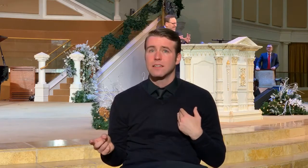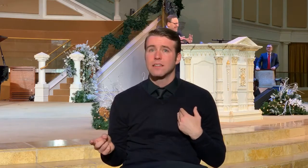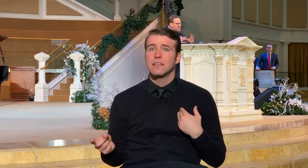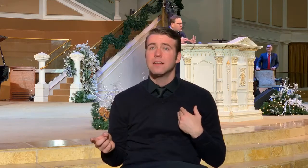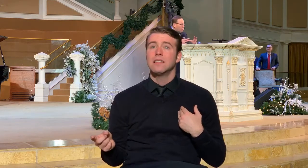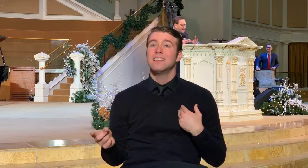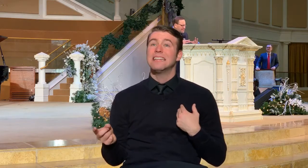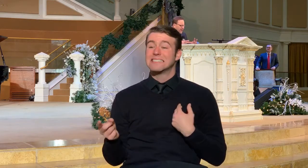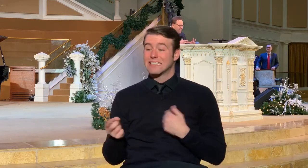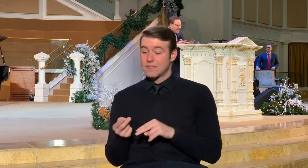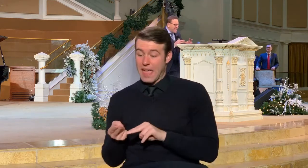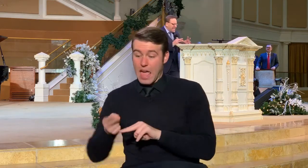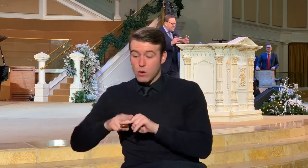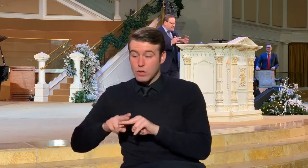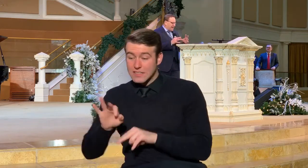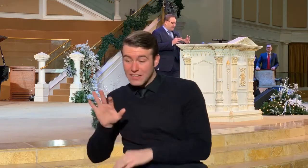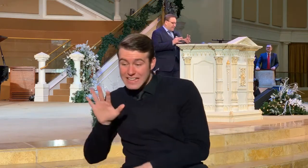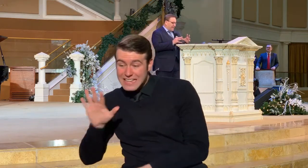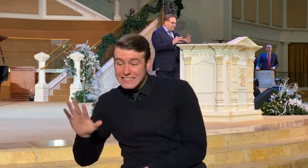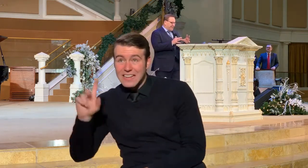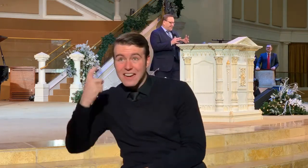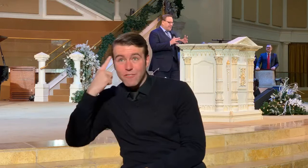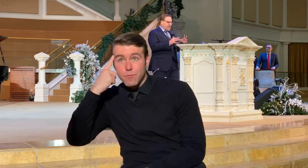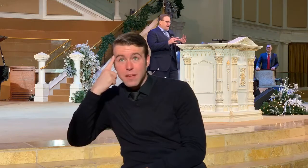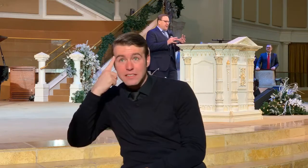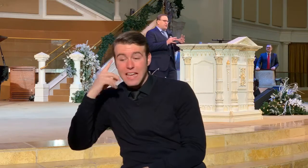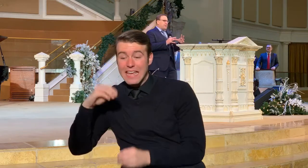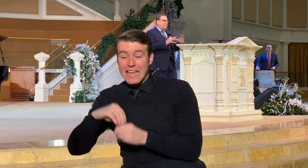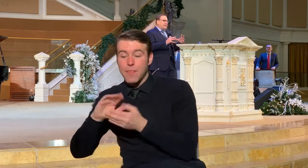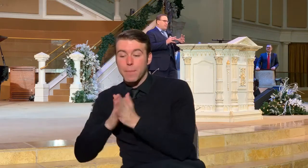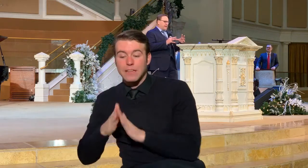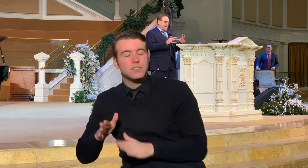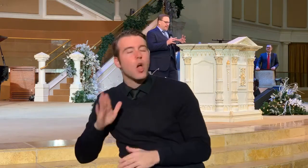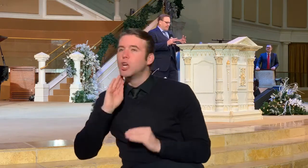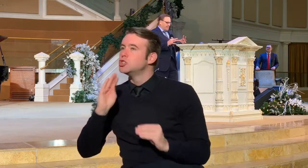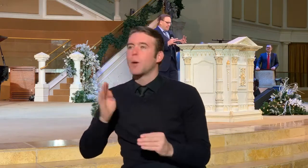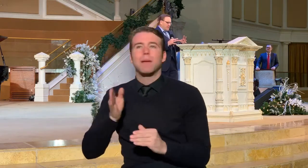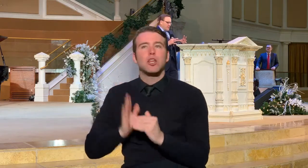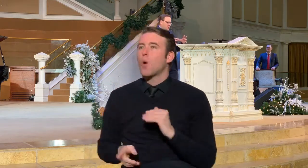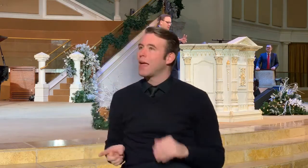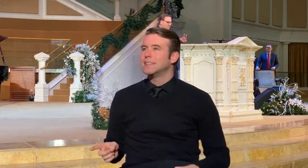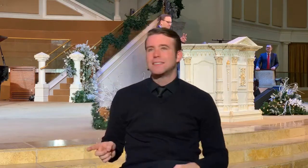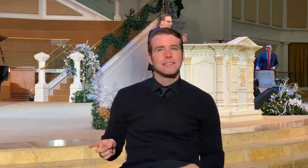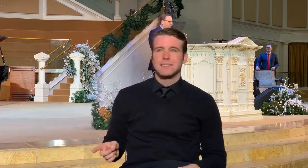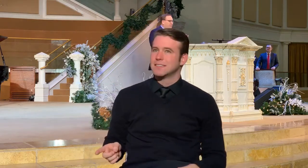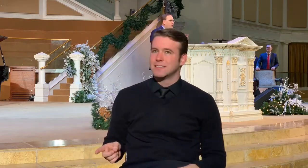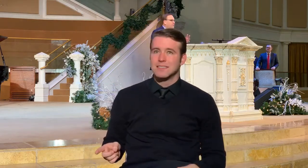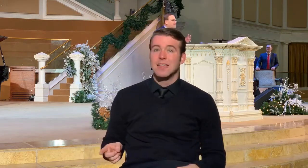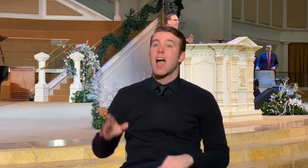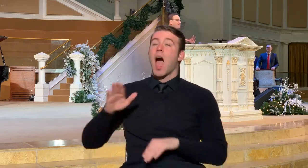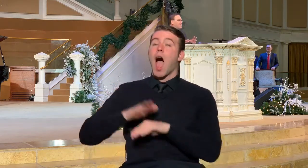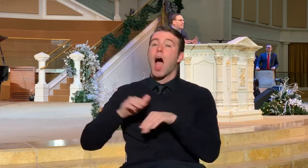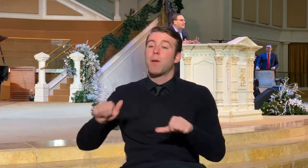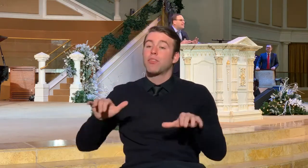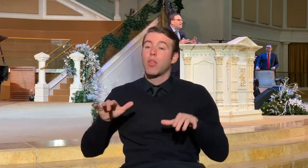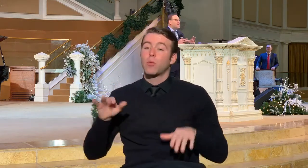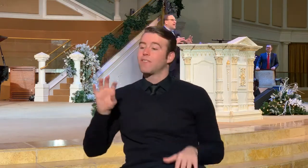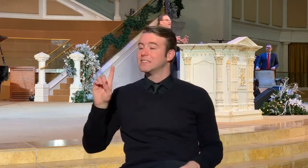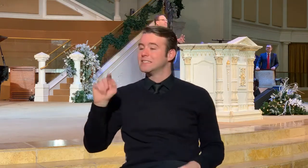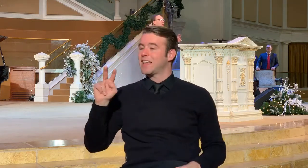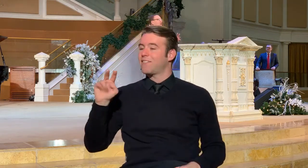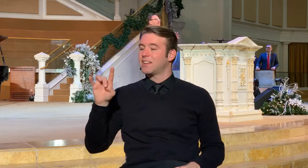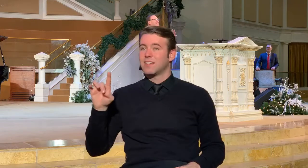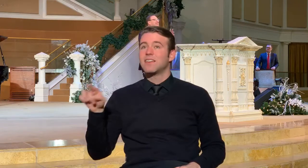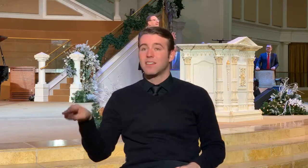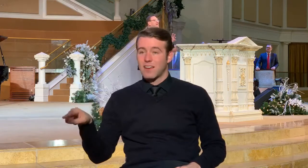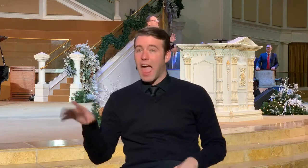That of the increase of his government and peace, there shall be no end. Upon the throne of David.